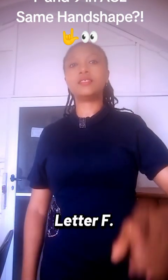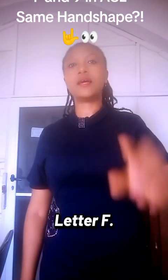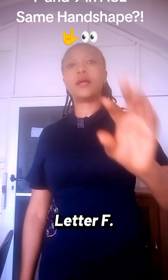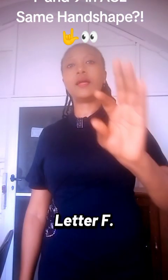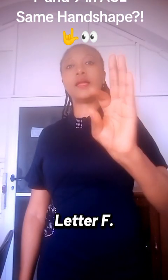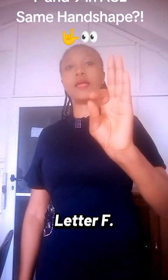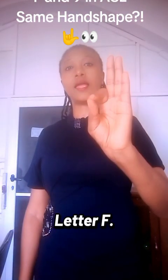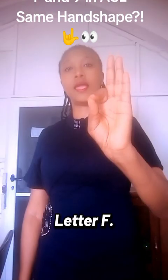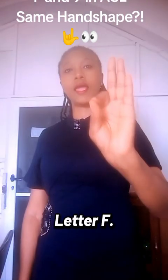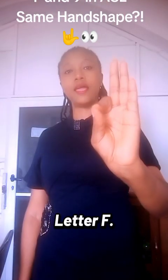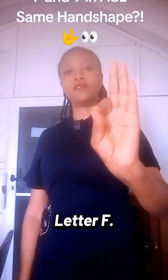Letter F.